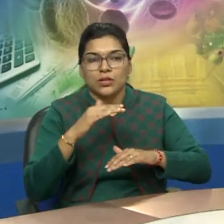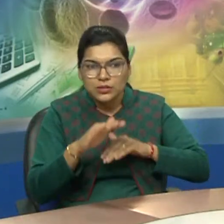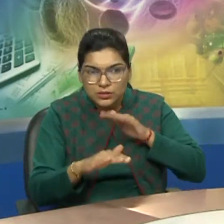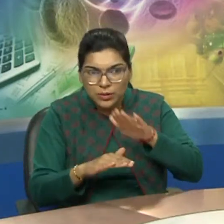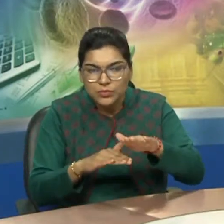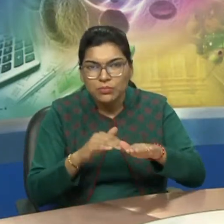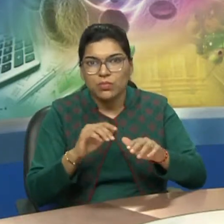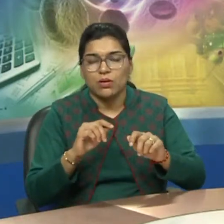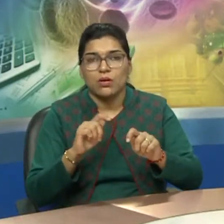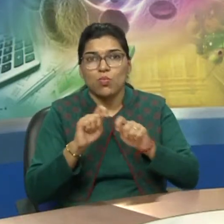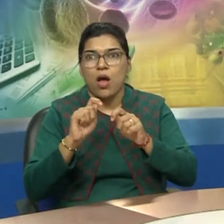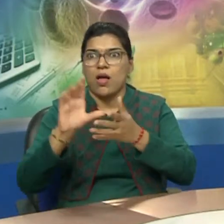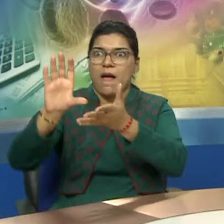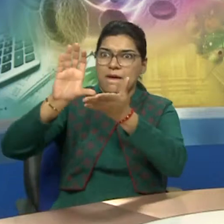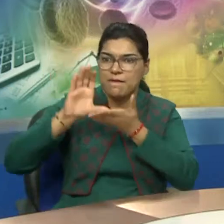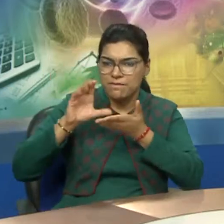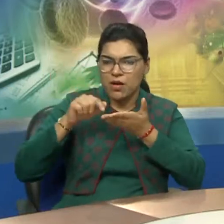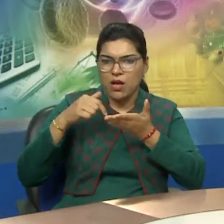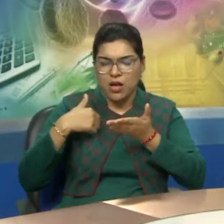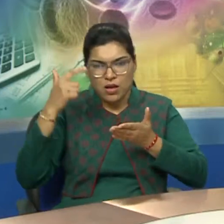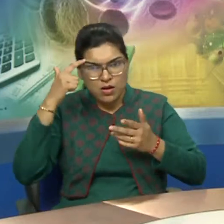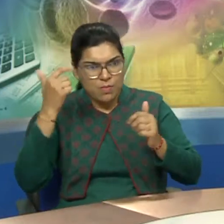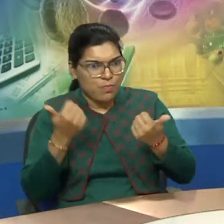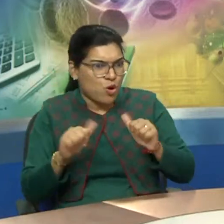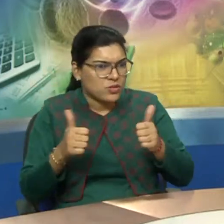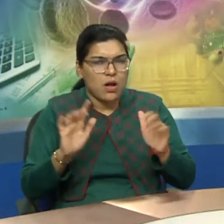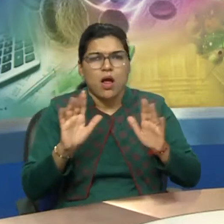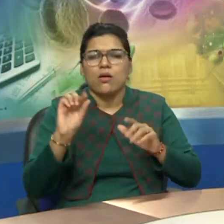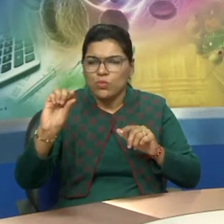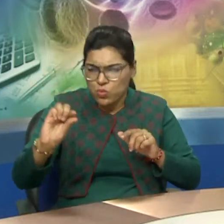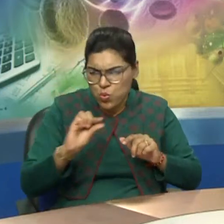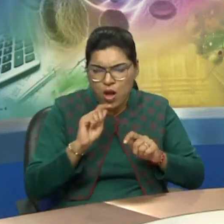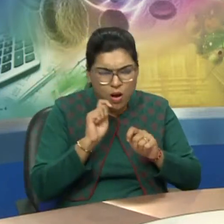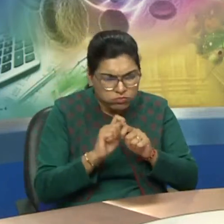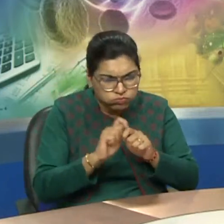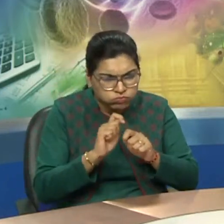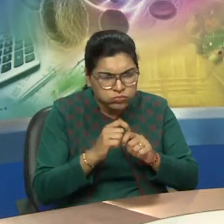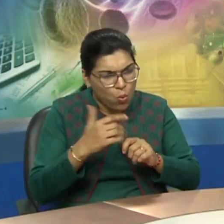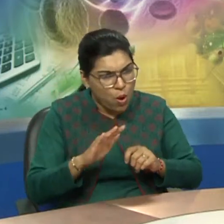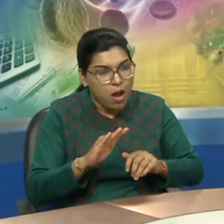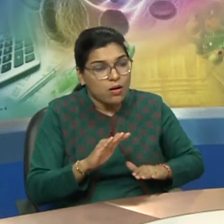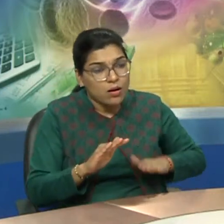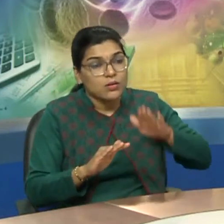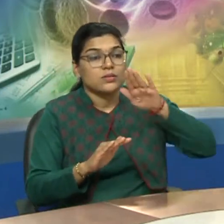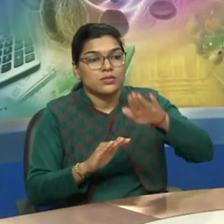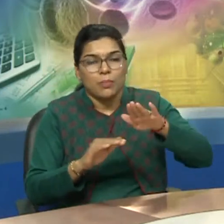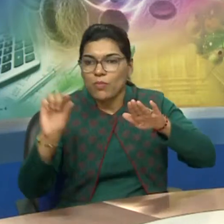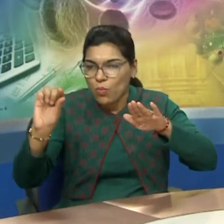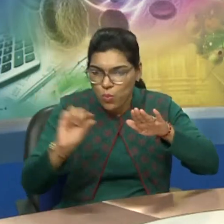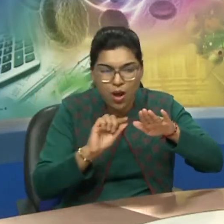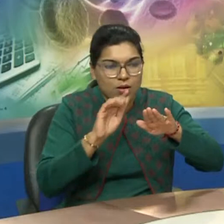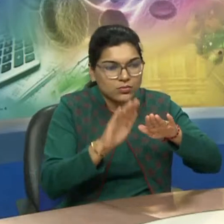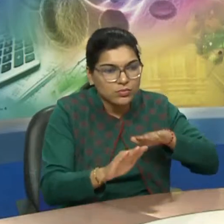Procedure. Procedure is the sequence of any work in